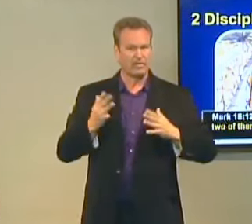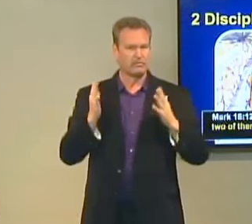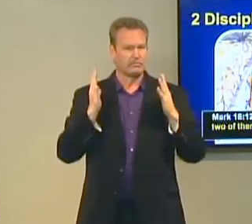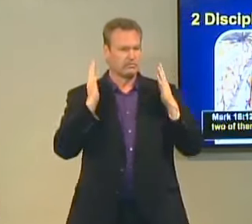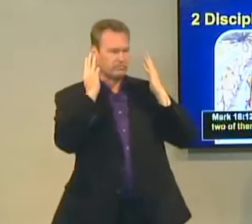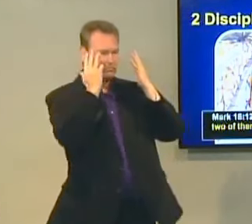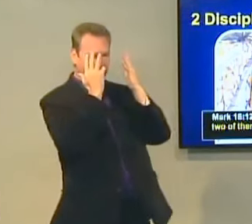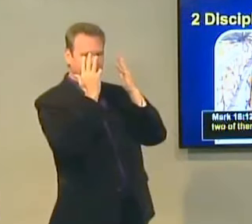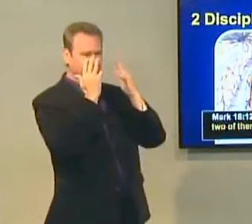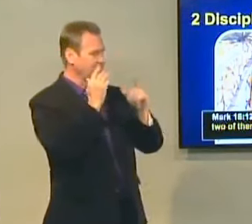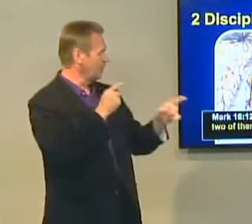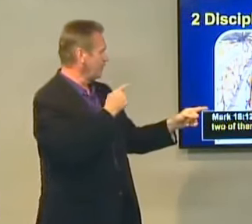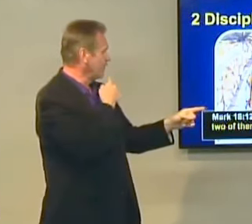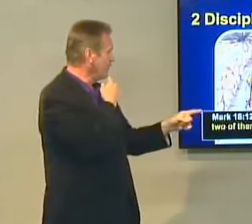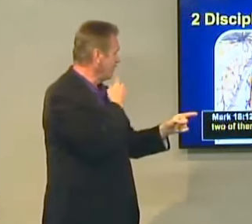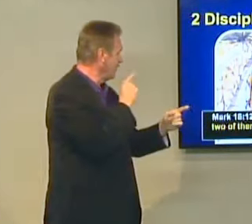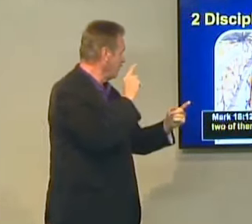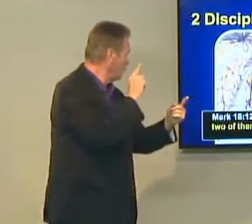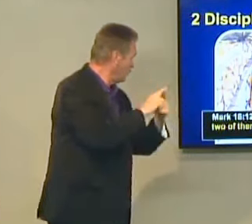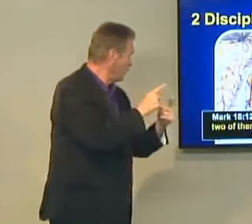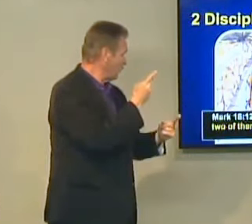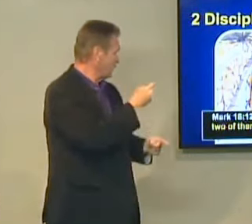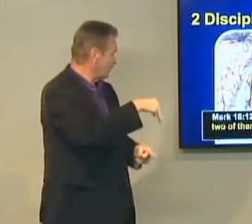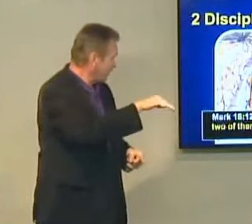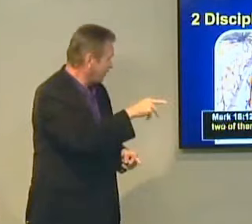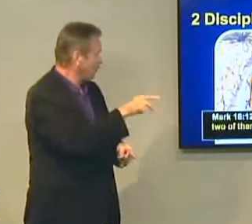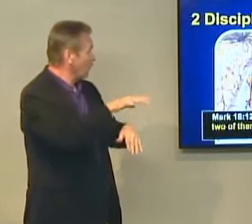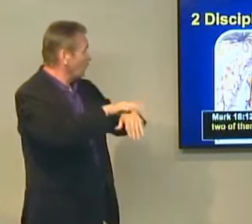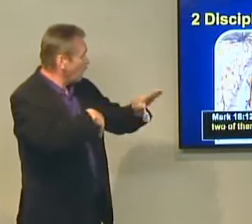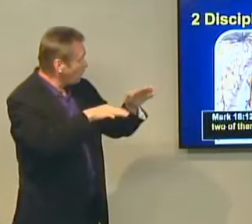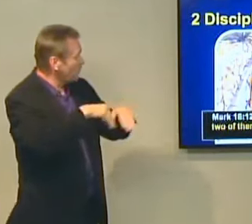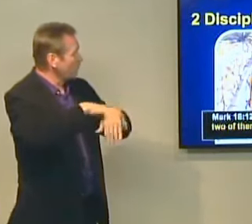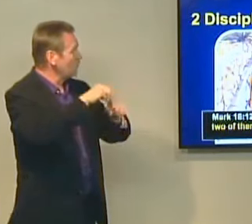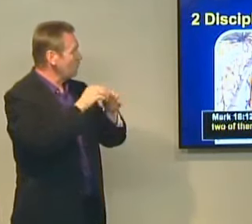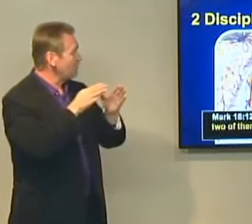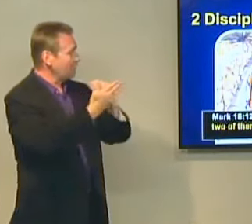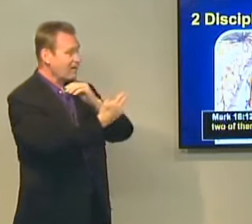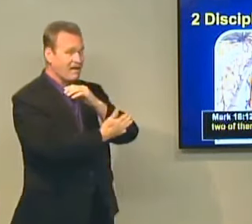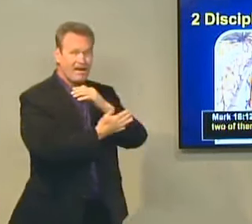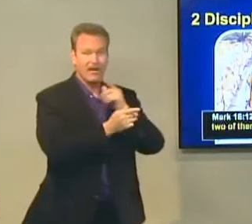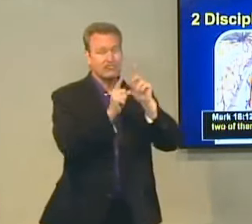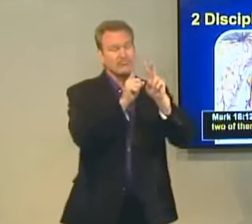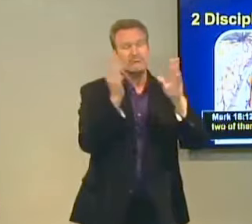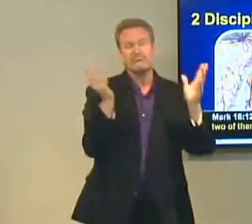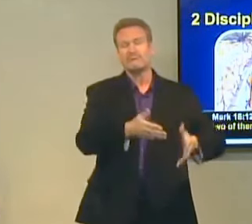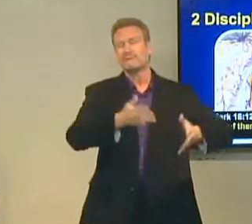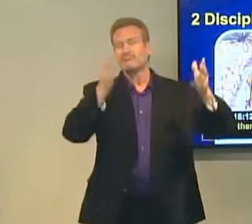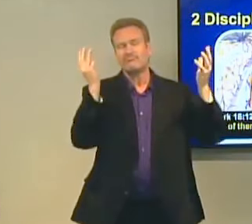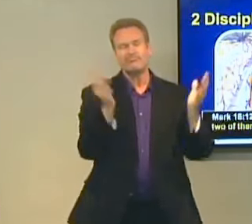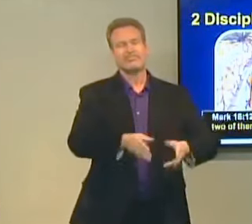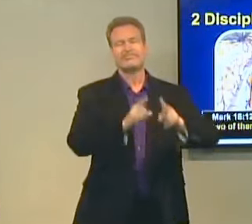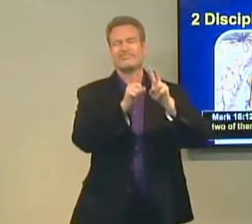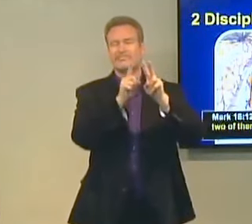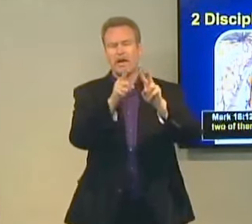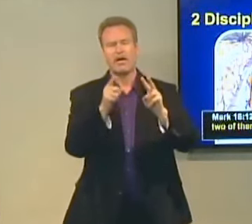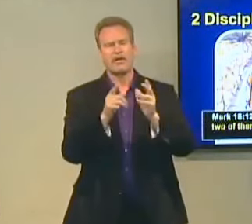So. He had a glorified body. But he. Like. Didn't allow them. see that. He appeared to two of them. As they walked. In the country. And they talked with